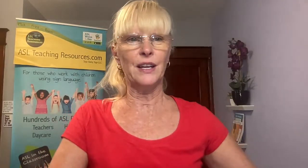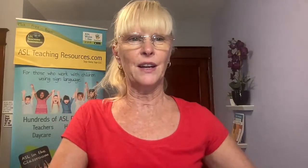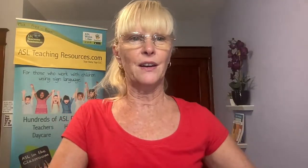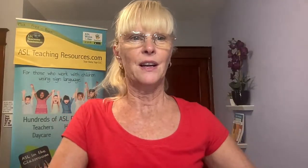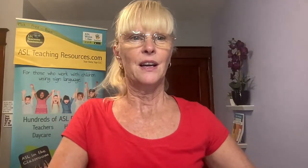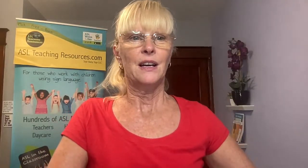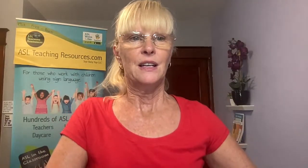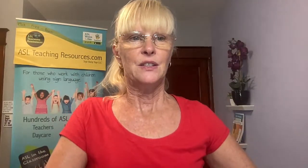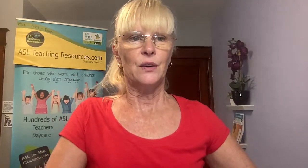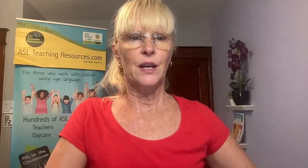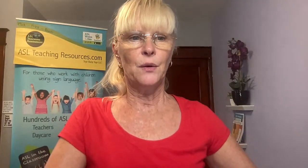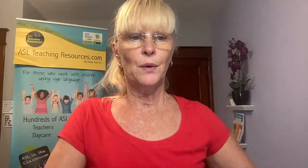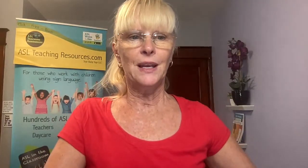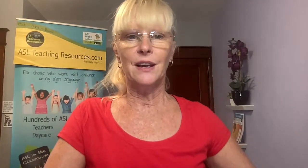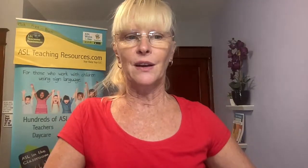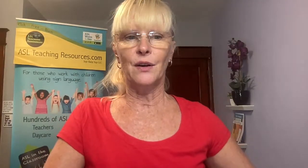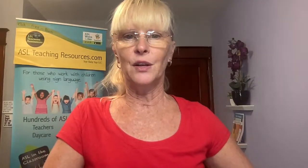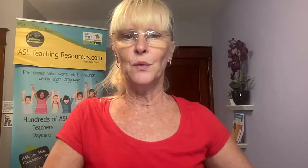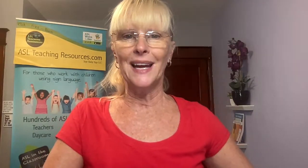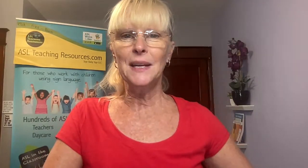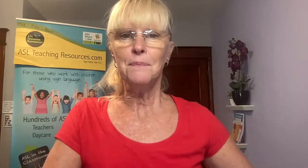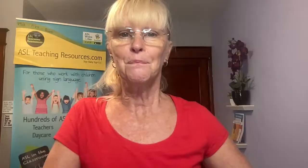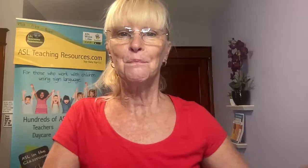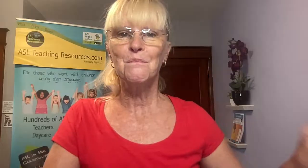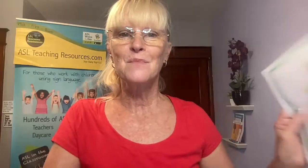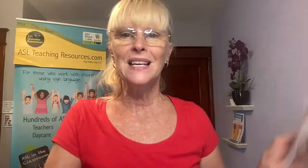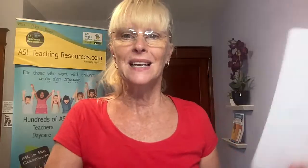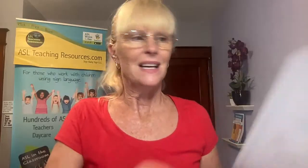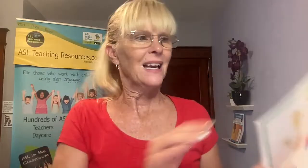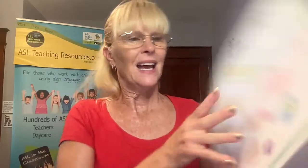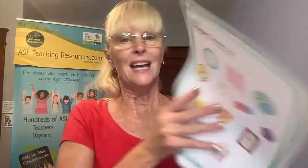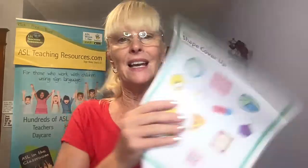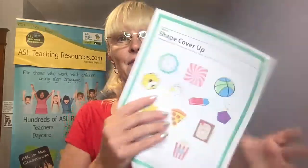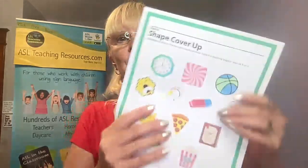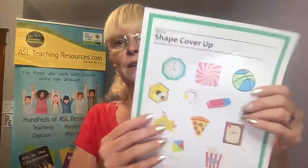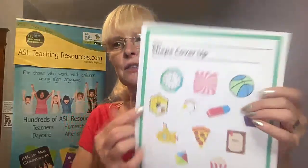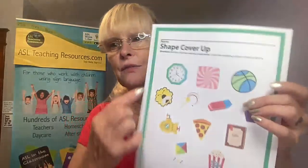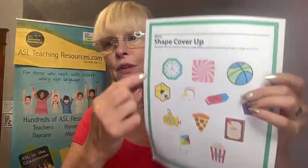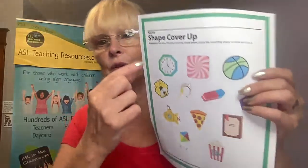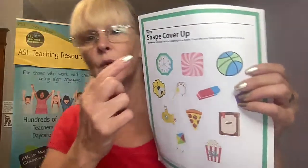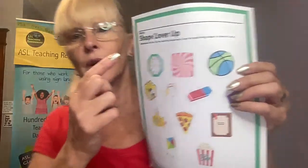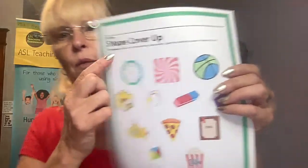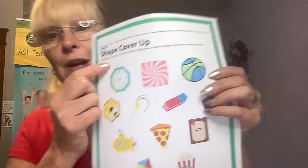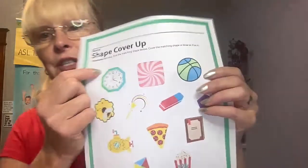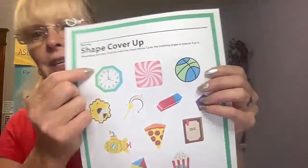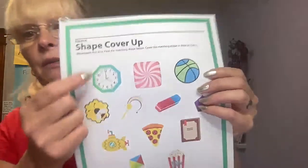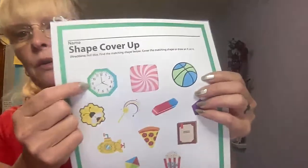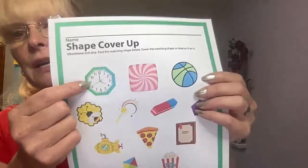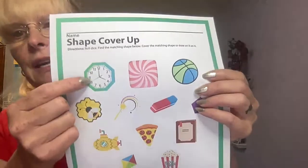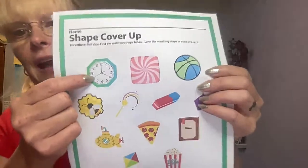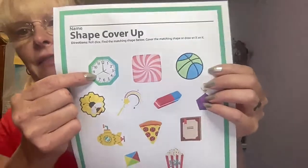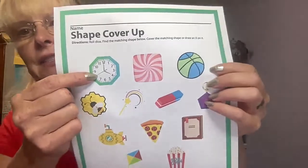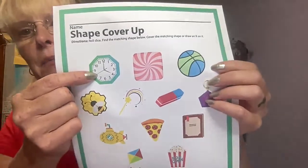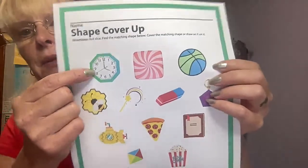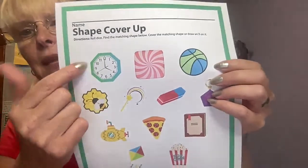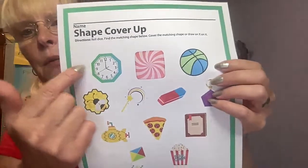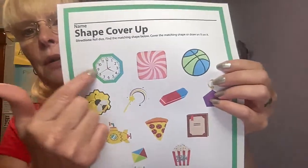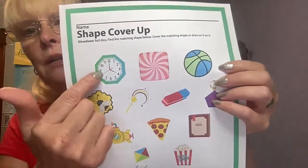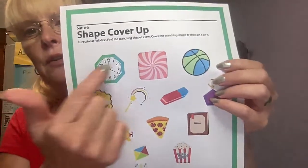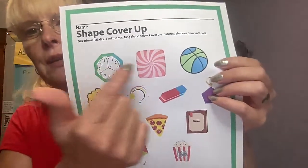here. So here we go. Are you ready? And for those of you who are watching, we can have a double thing. We're going to do this